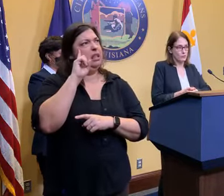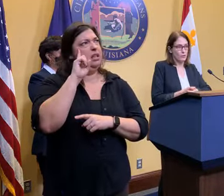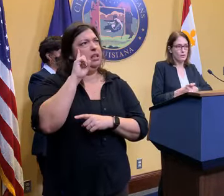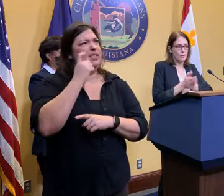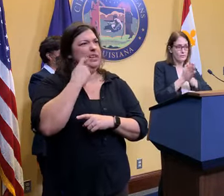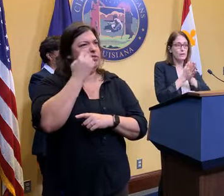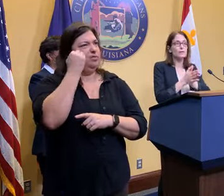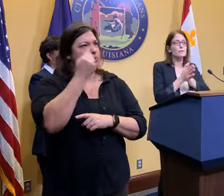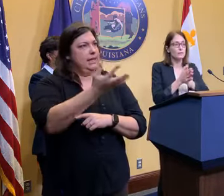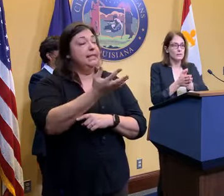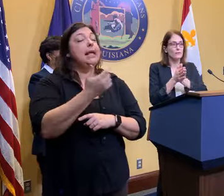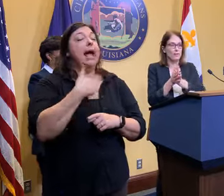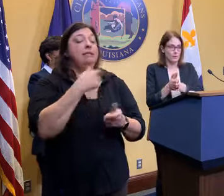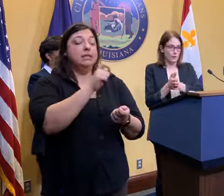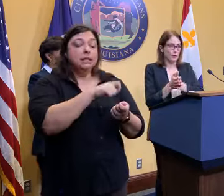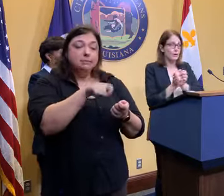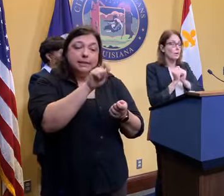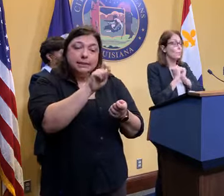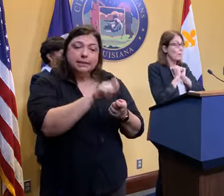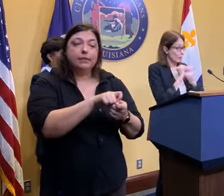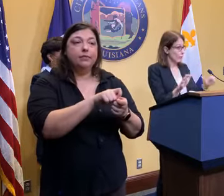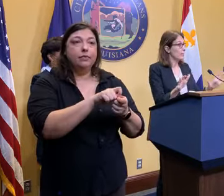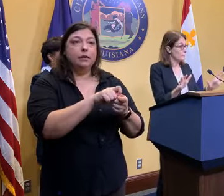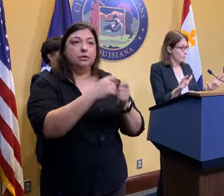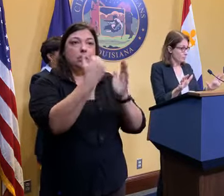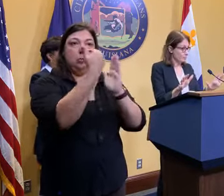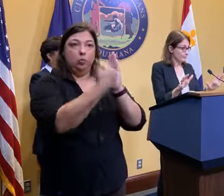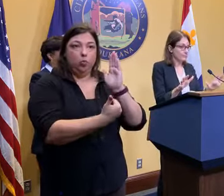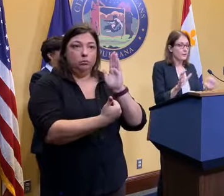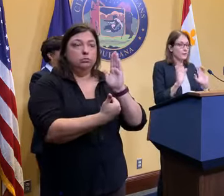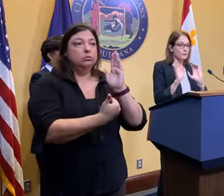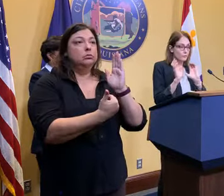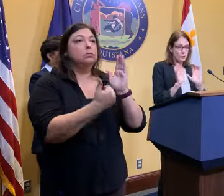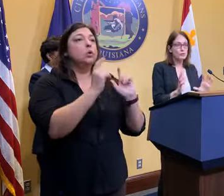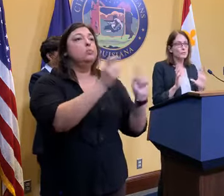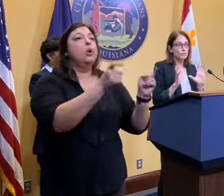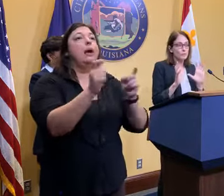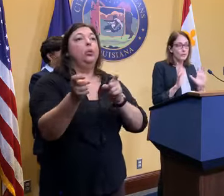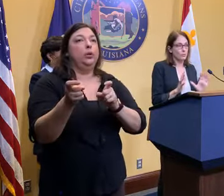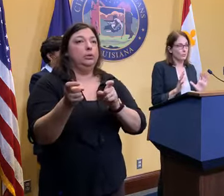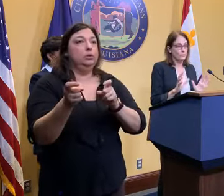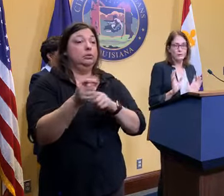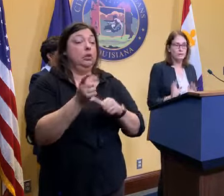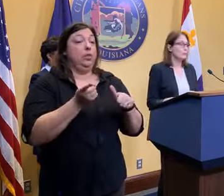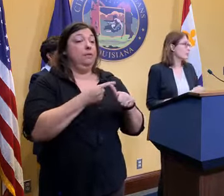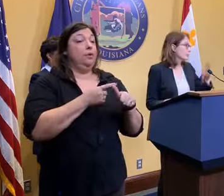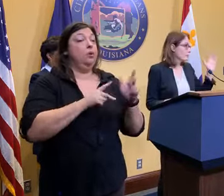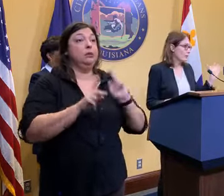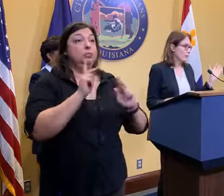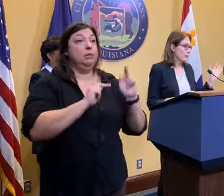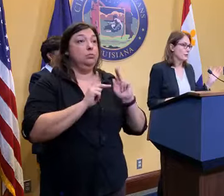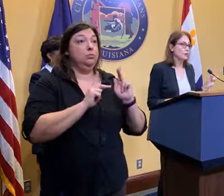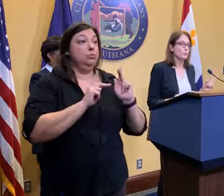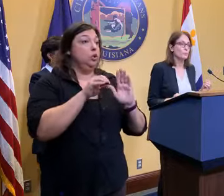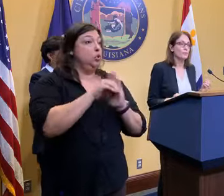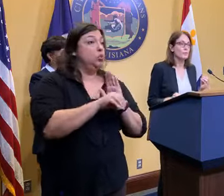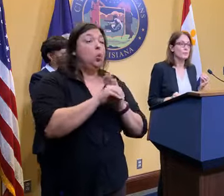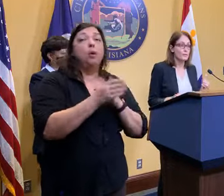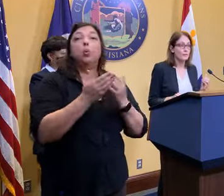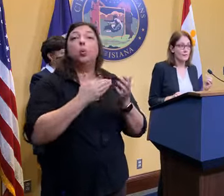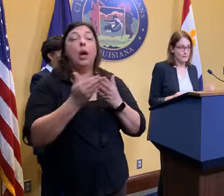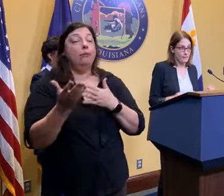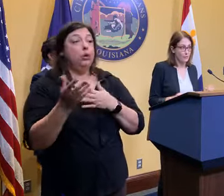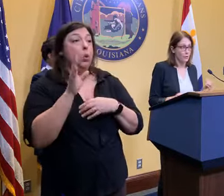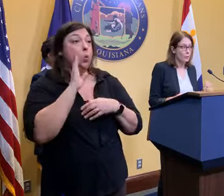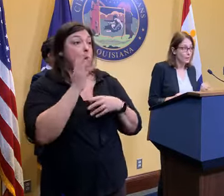week or so, has a very specific priority distribution. The first people, whether it's New Orleans or anywhere else, who will